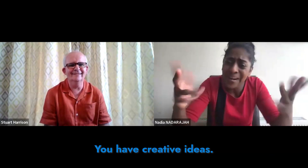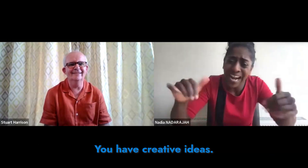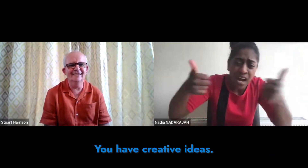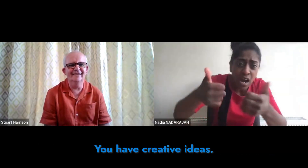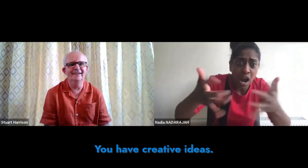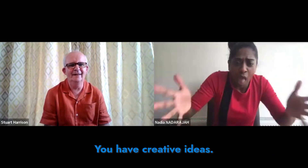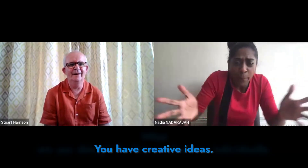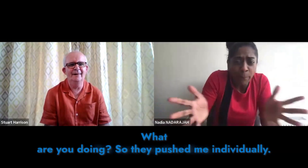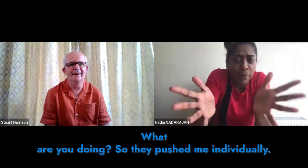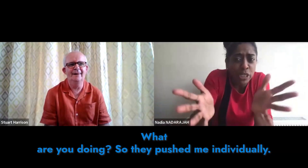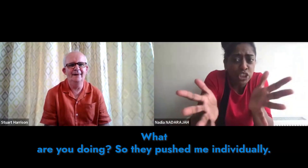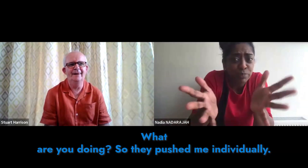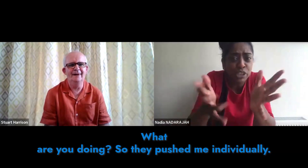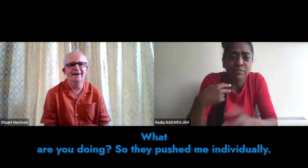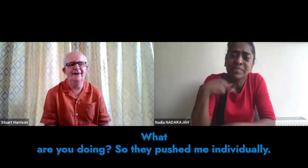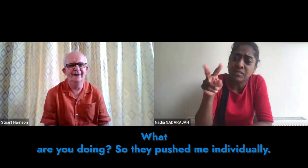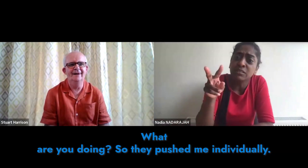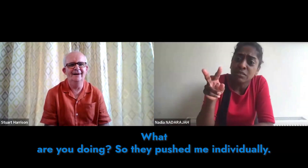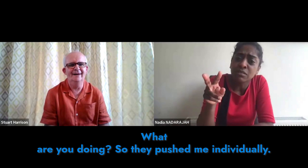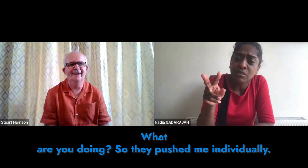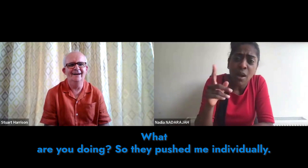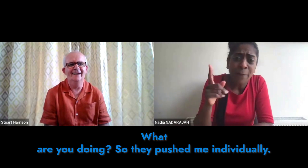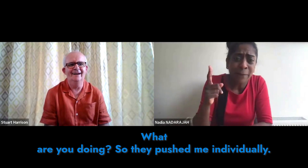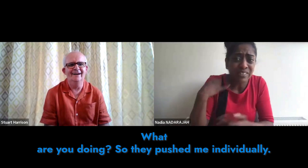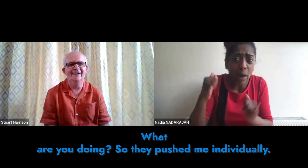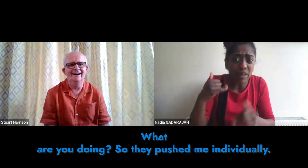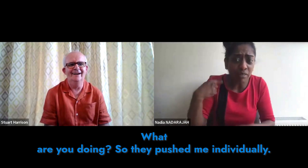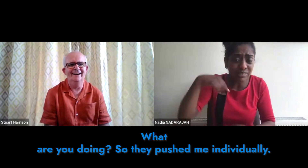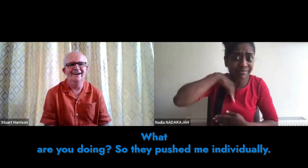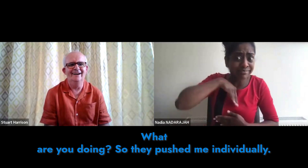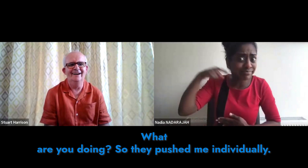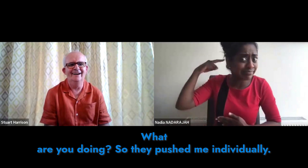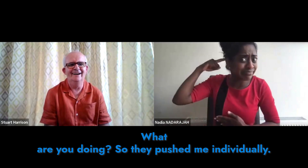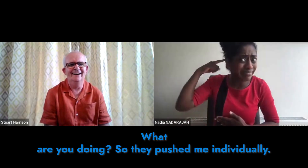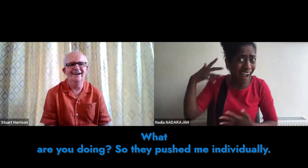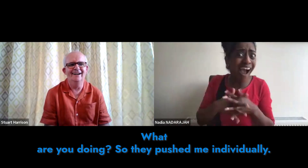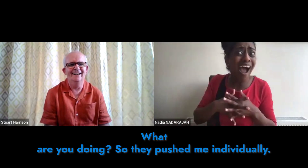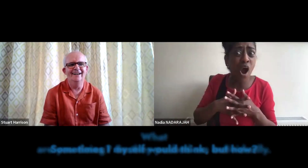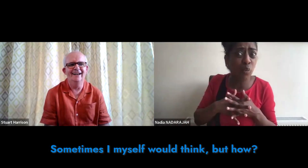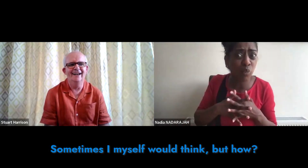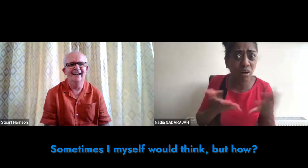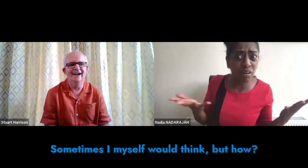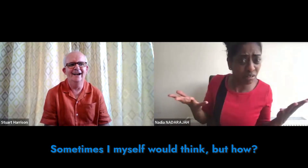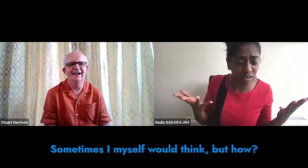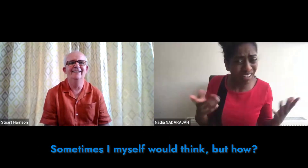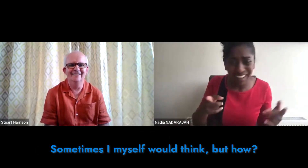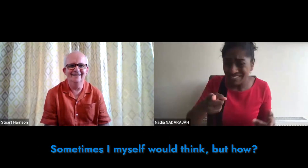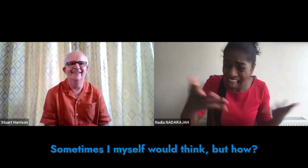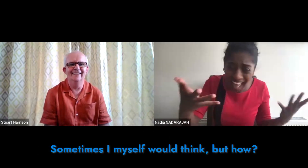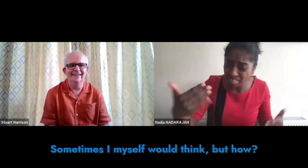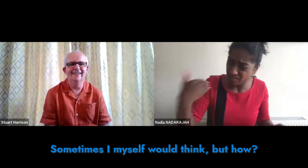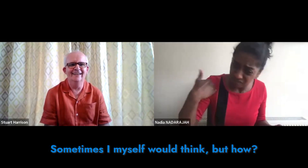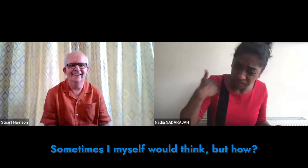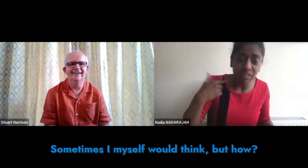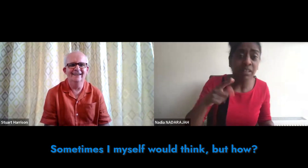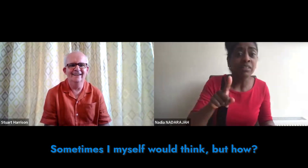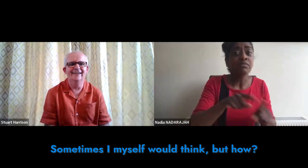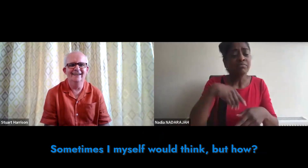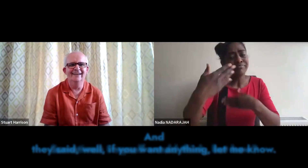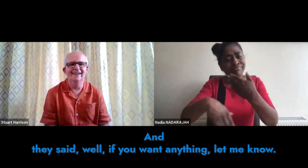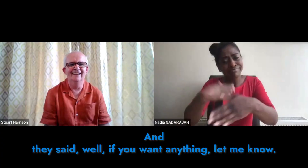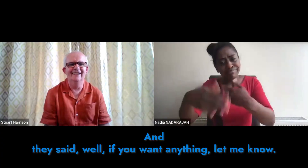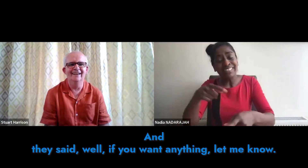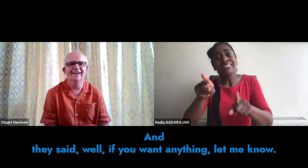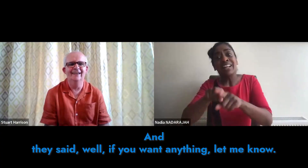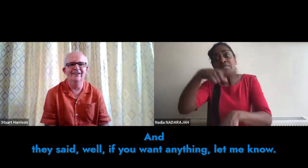creative ideas. What are you doing? So they pushed me individually. Sometimes I myself would think, but